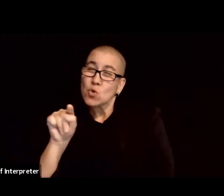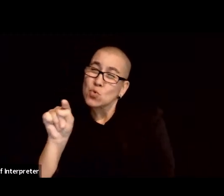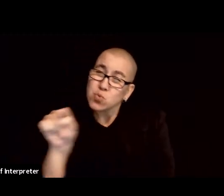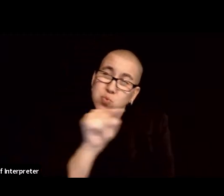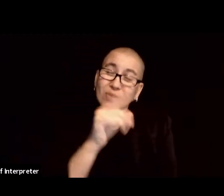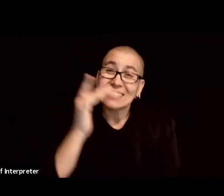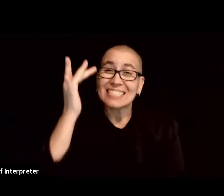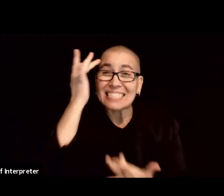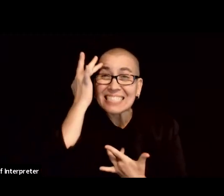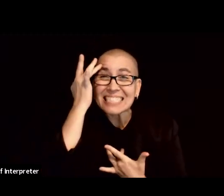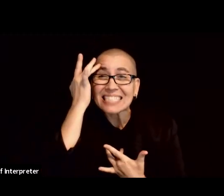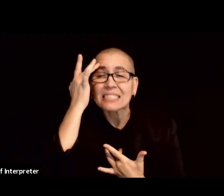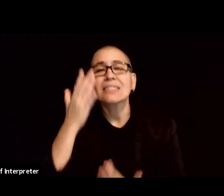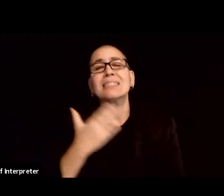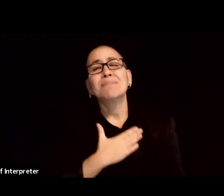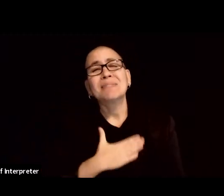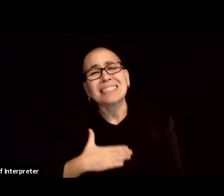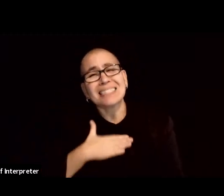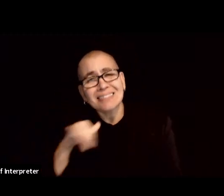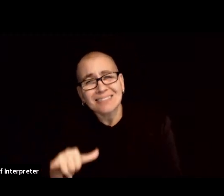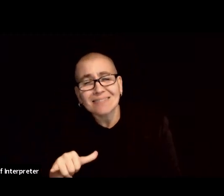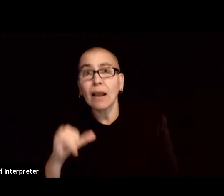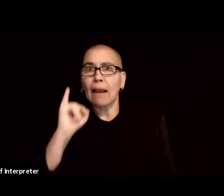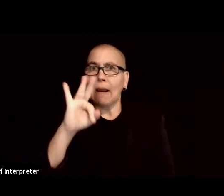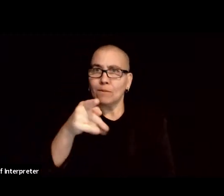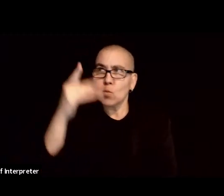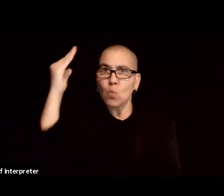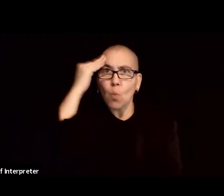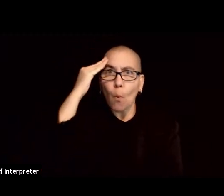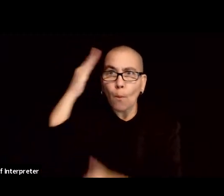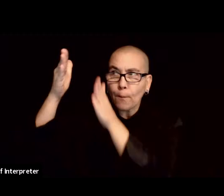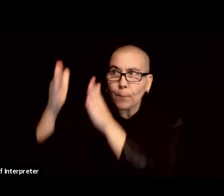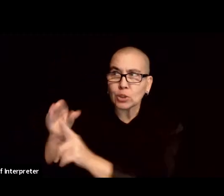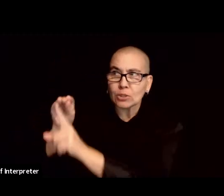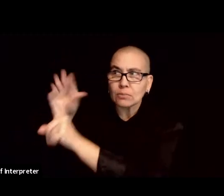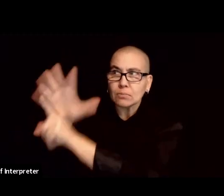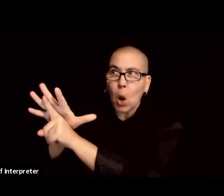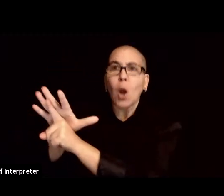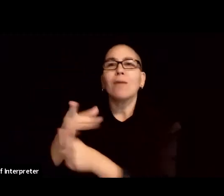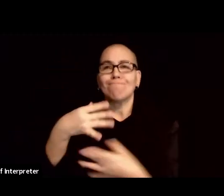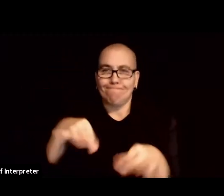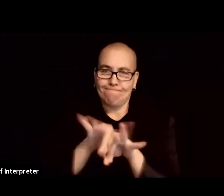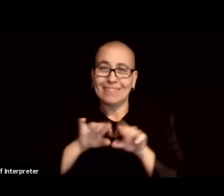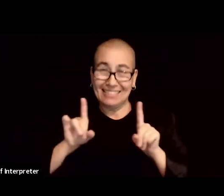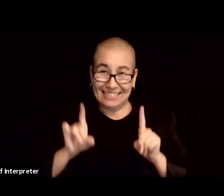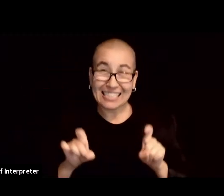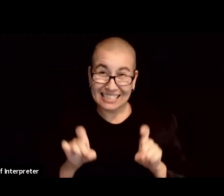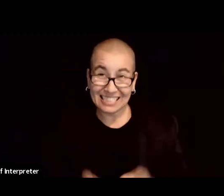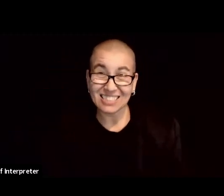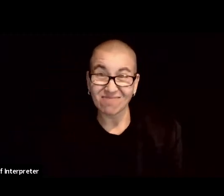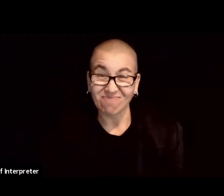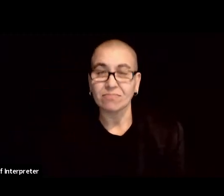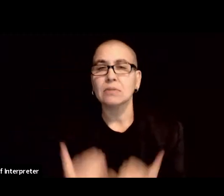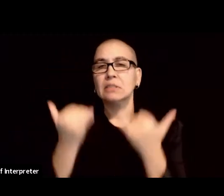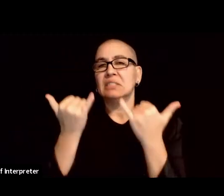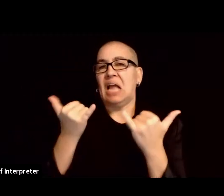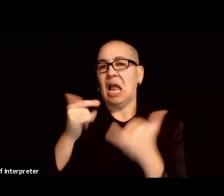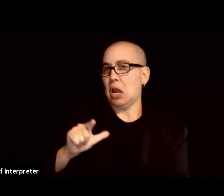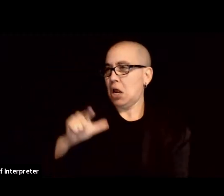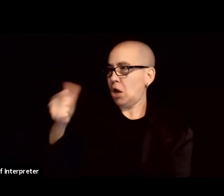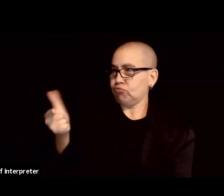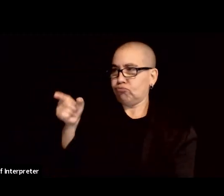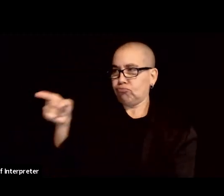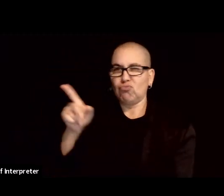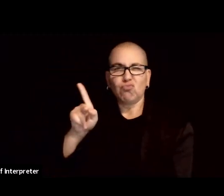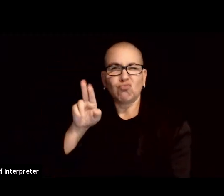recommended to be tested. With that, I'd like to pass it off to Chris Bearsman for some additional comments. Thank